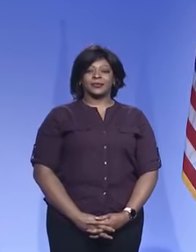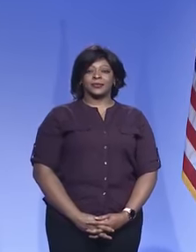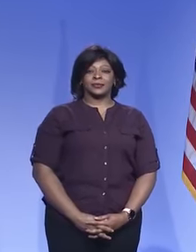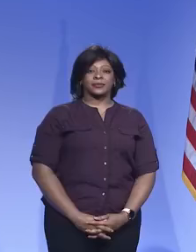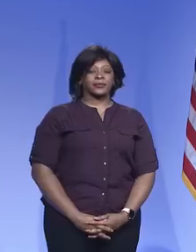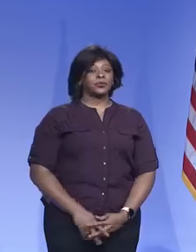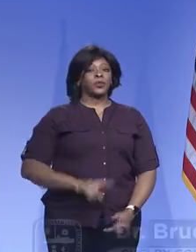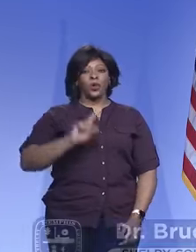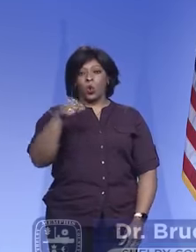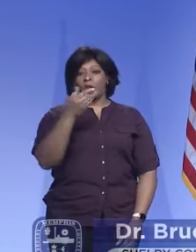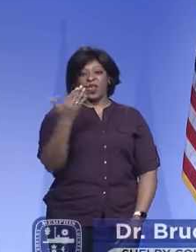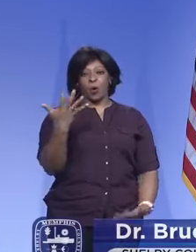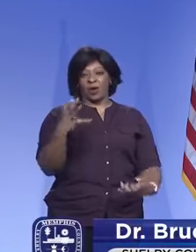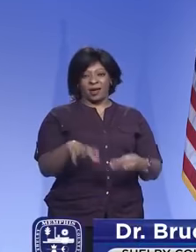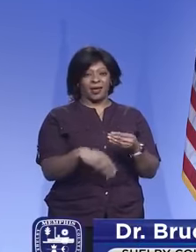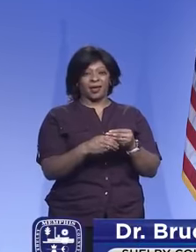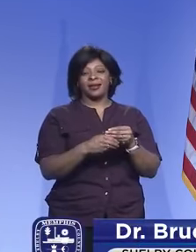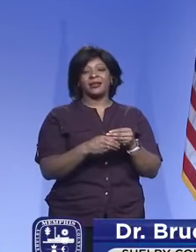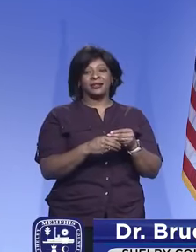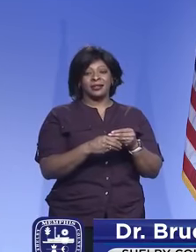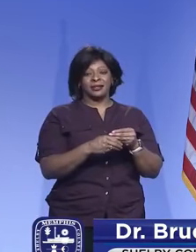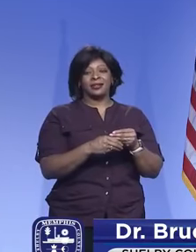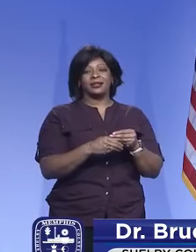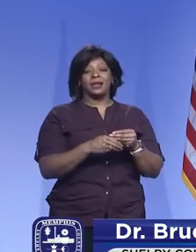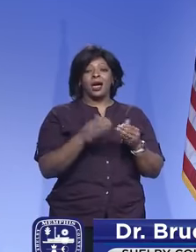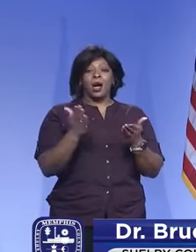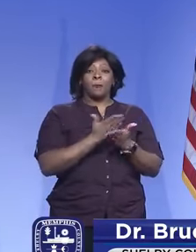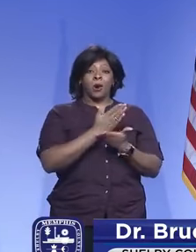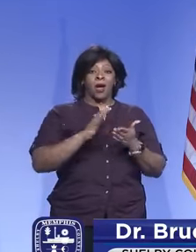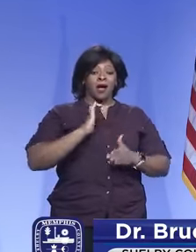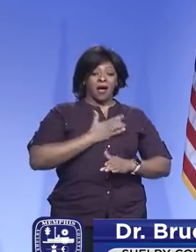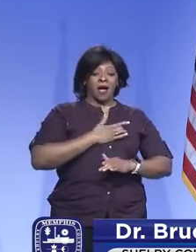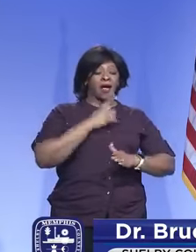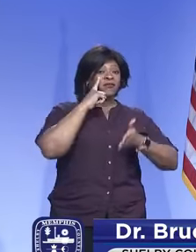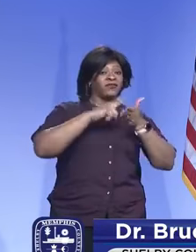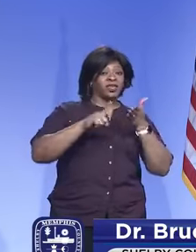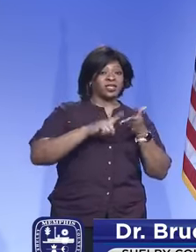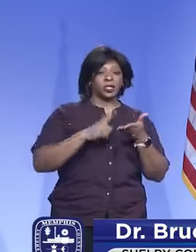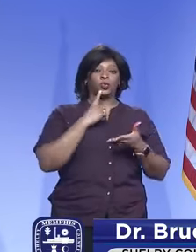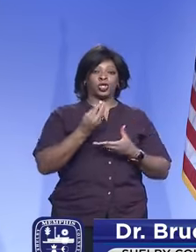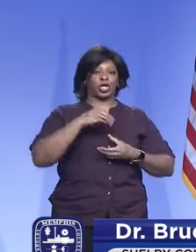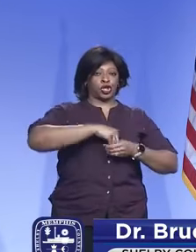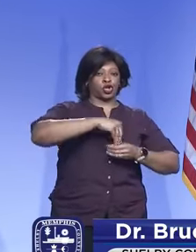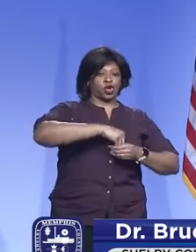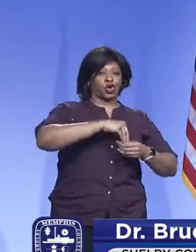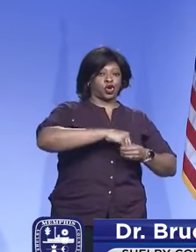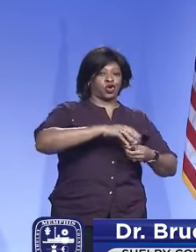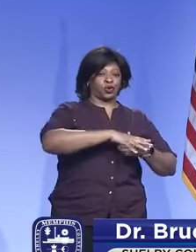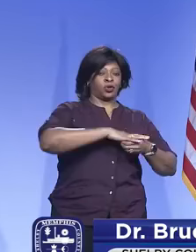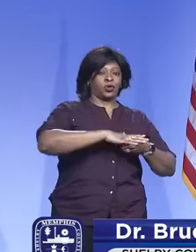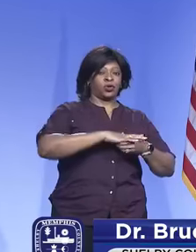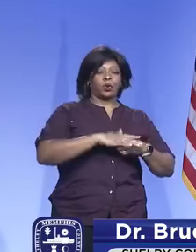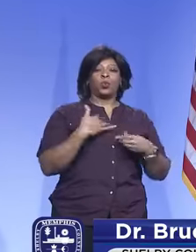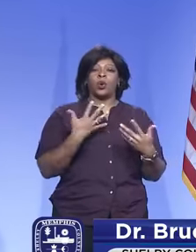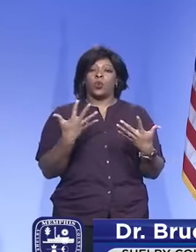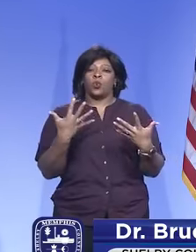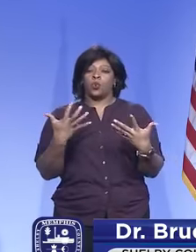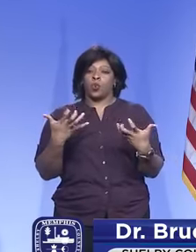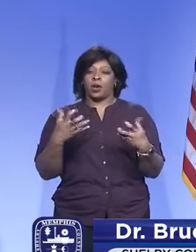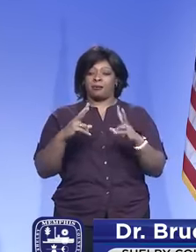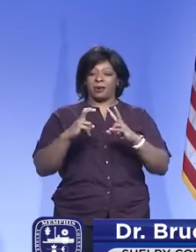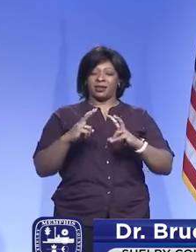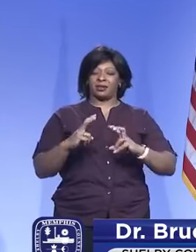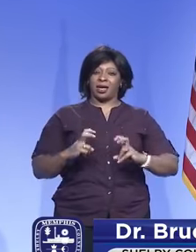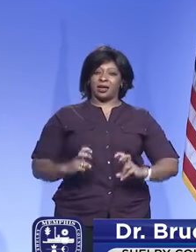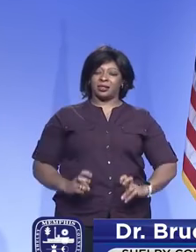The only thing I would add is that also part of our investigation is internal. And that is, we want to assess